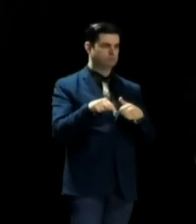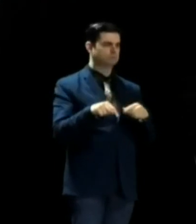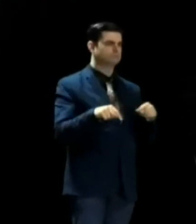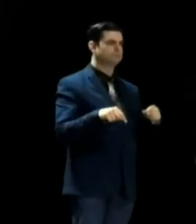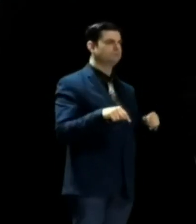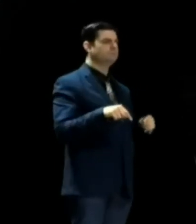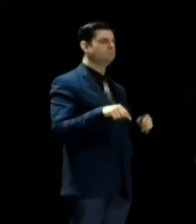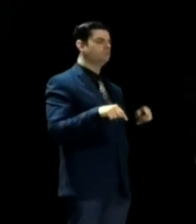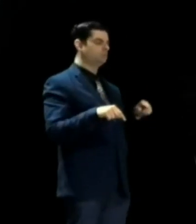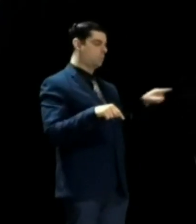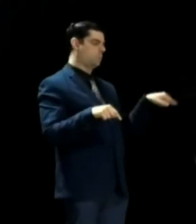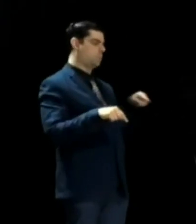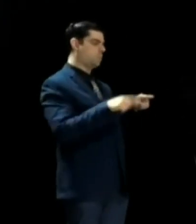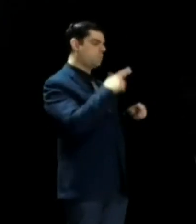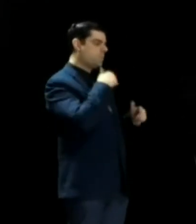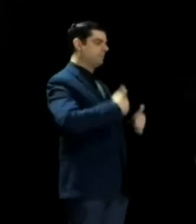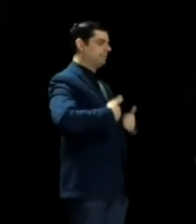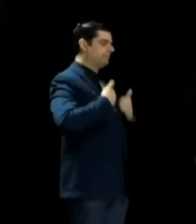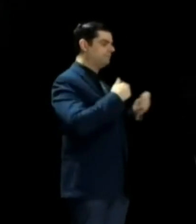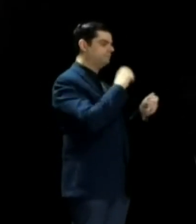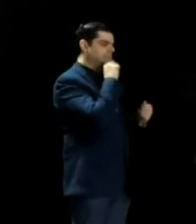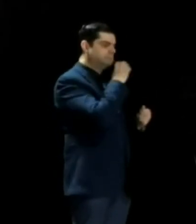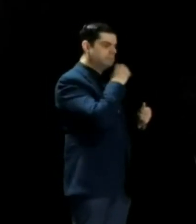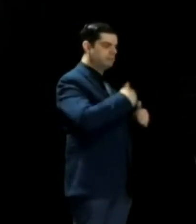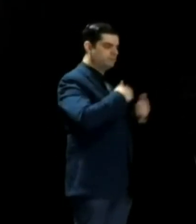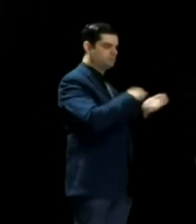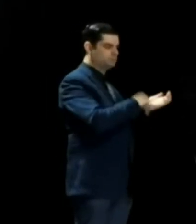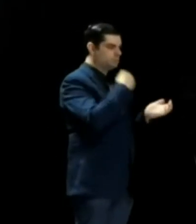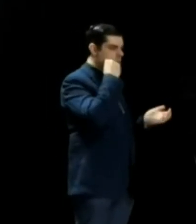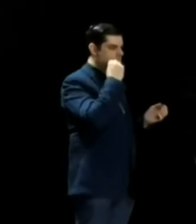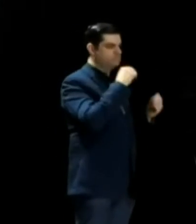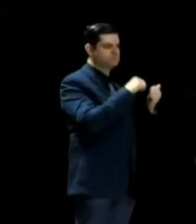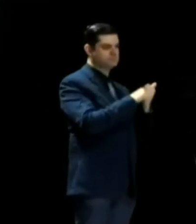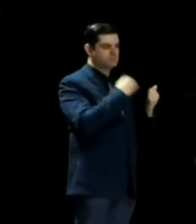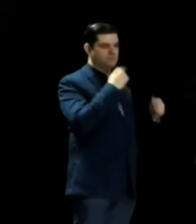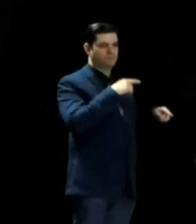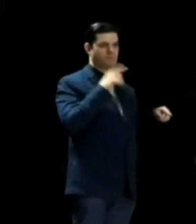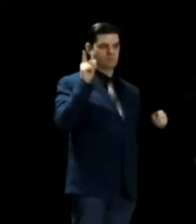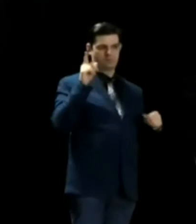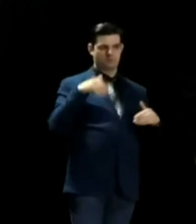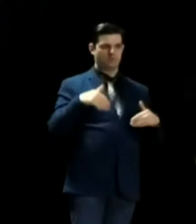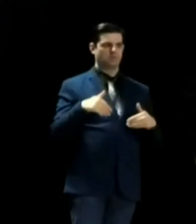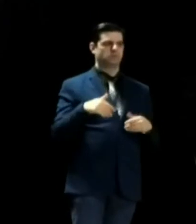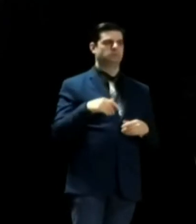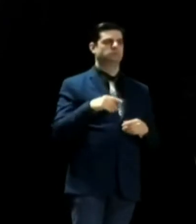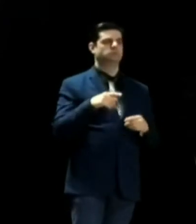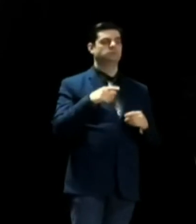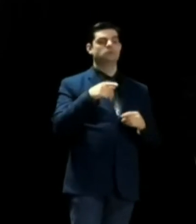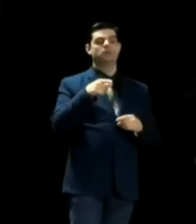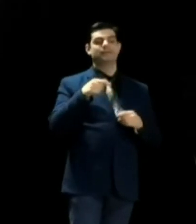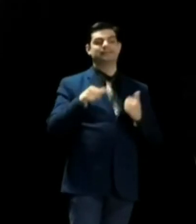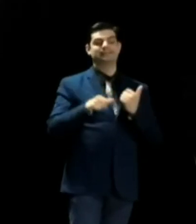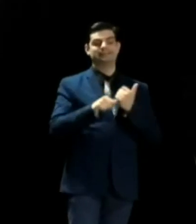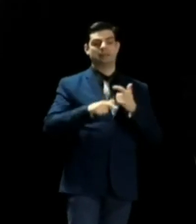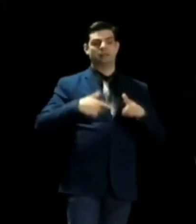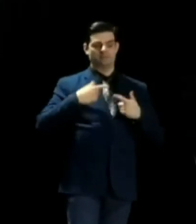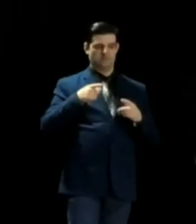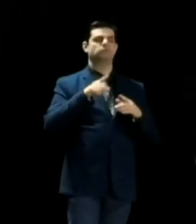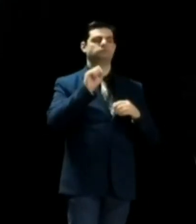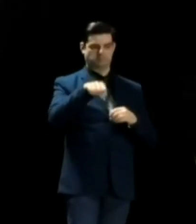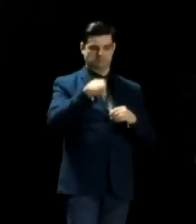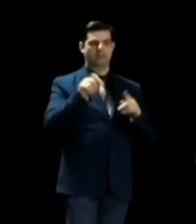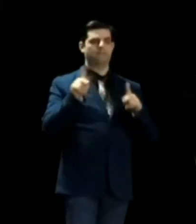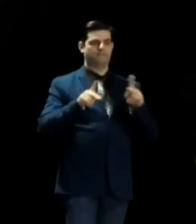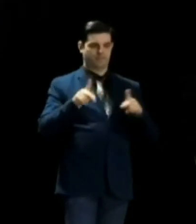living not at nursing and independent, homes. Yep. It'll be based on where there are already cases. Correct. That's where we'll start. We're going to get to